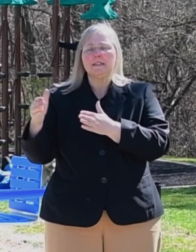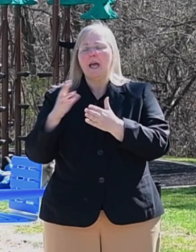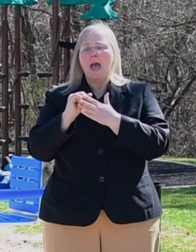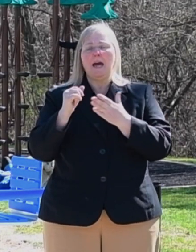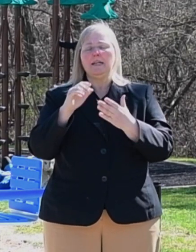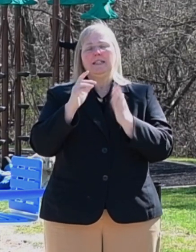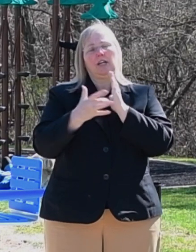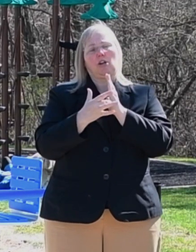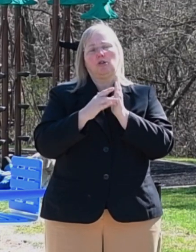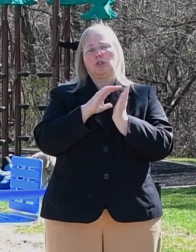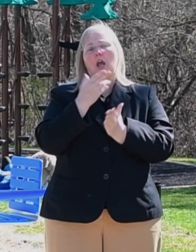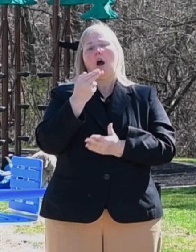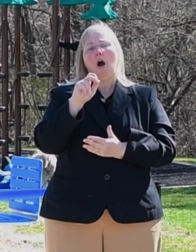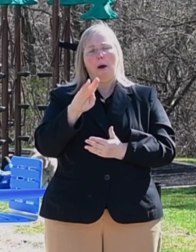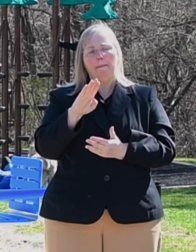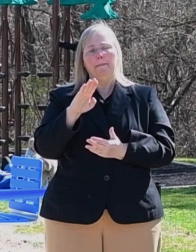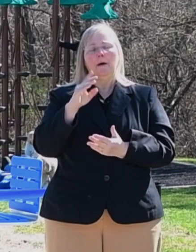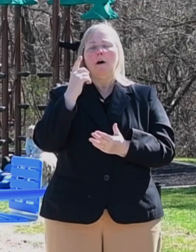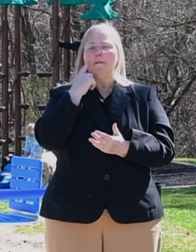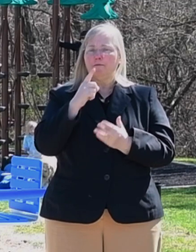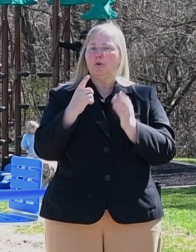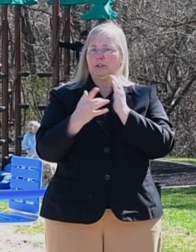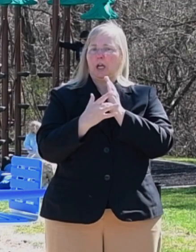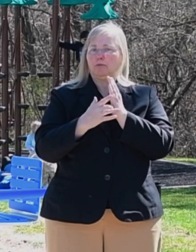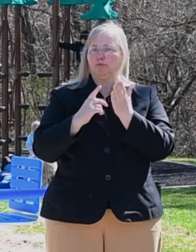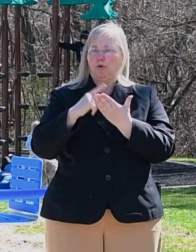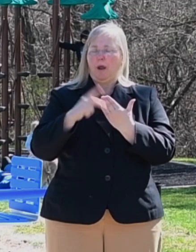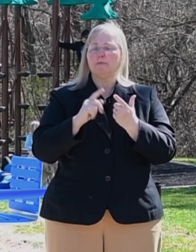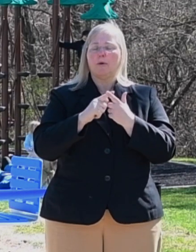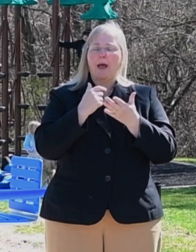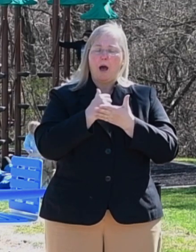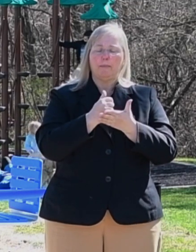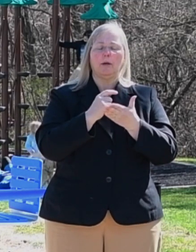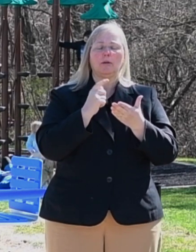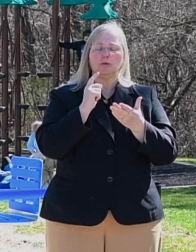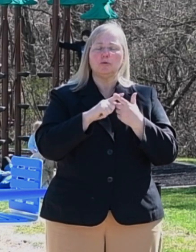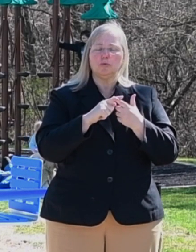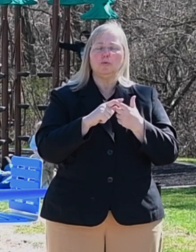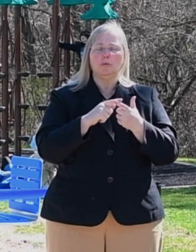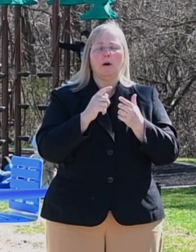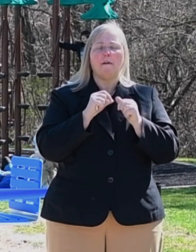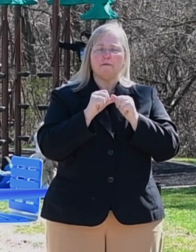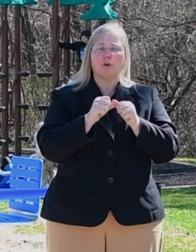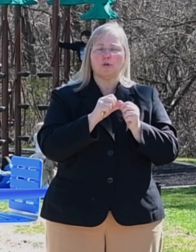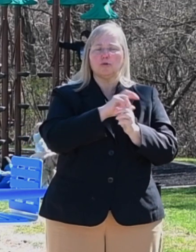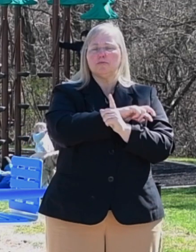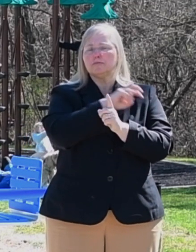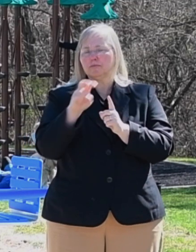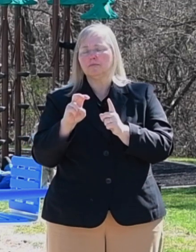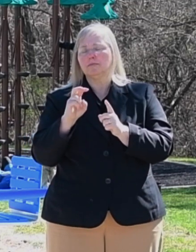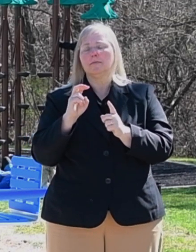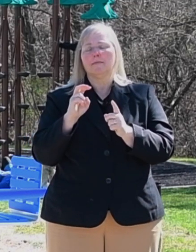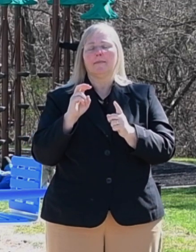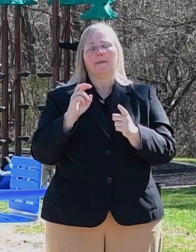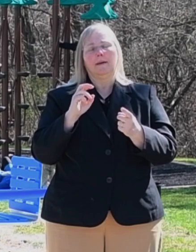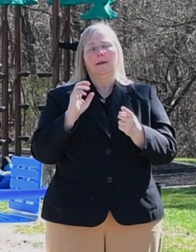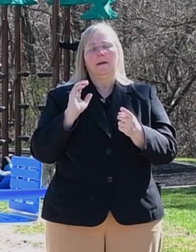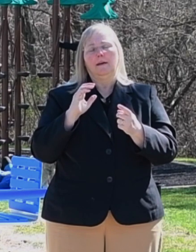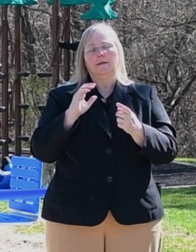programming, helping to further our Transform Howard initiatives, which you'll hear more about